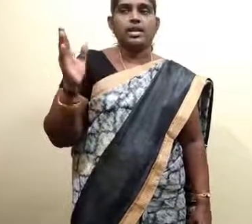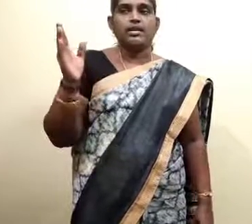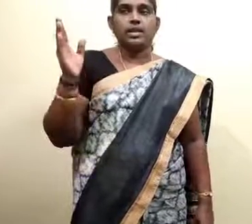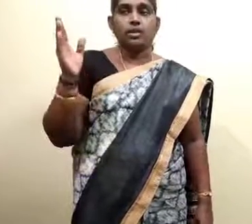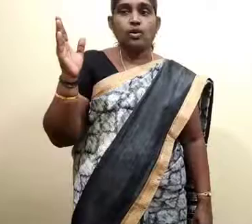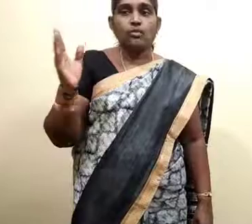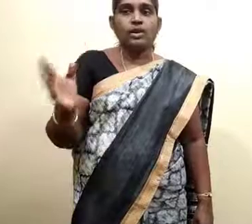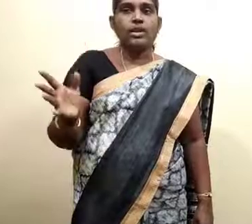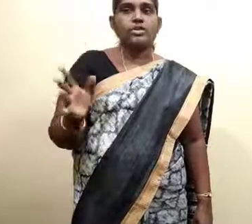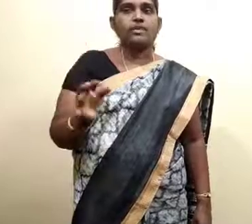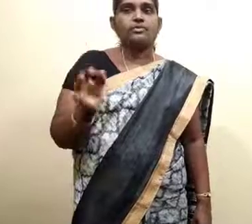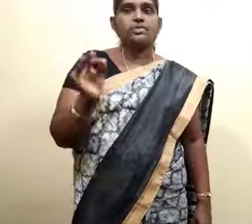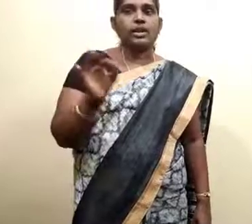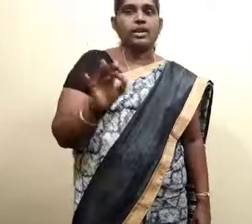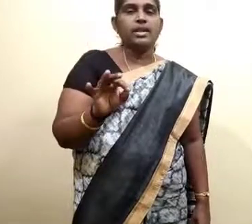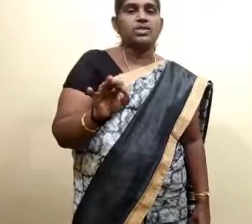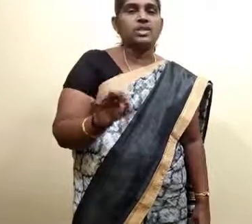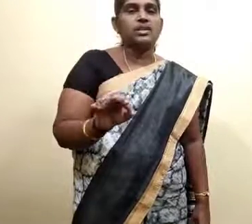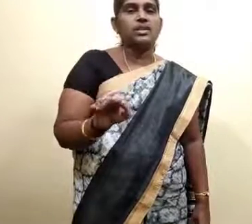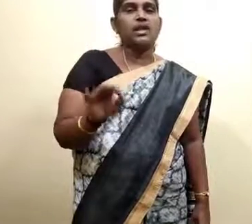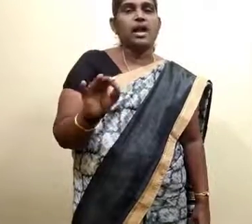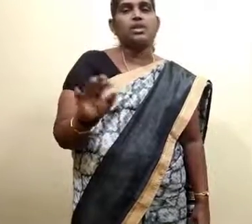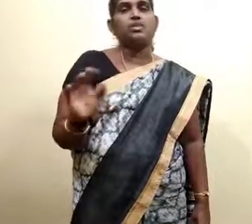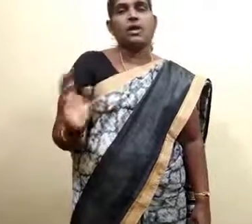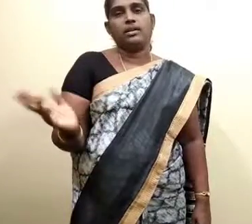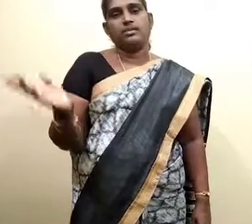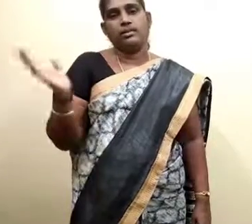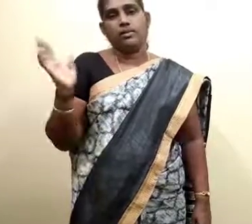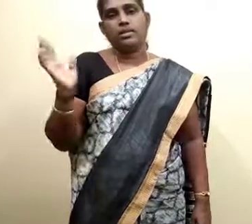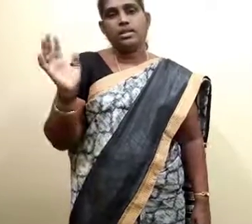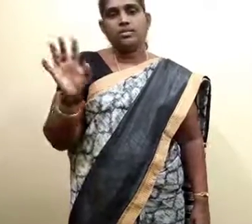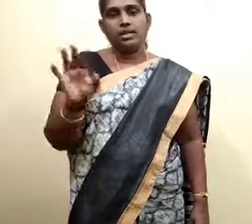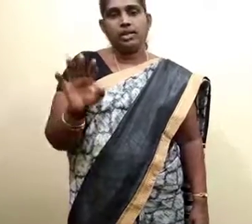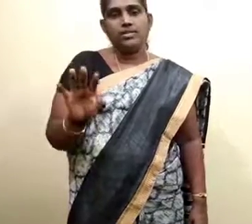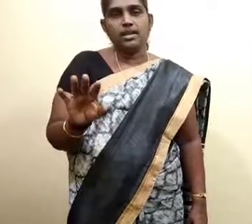It is the combination of a spinning jenny and water frame.